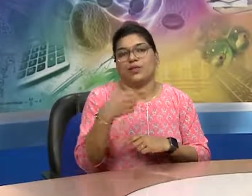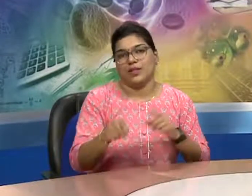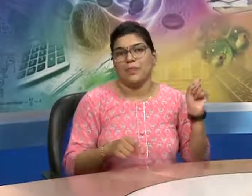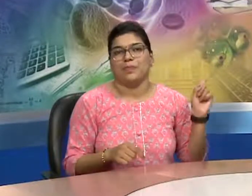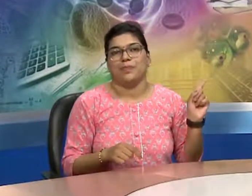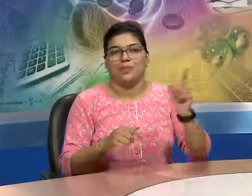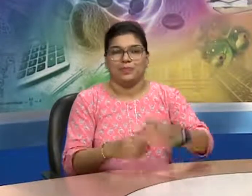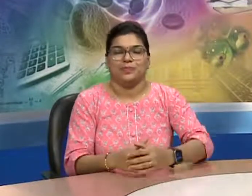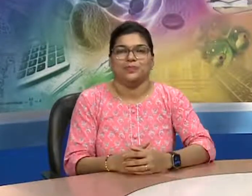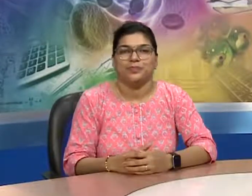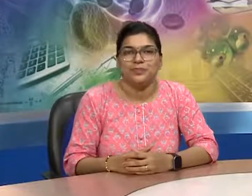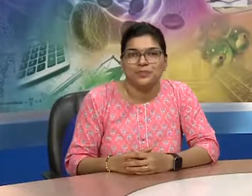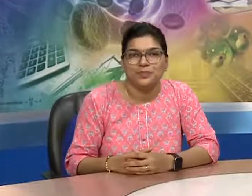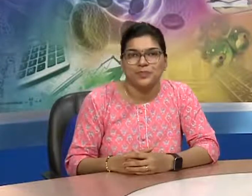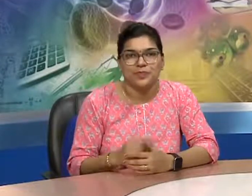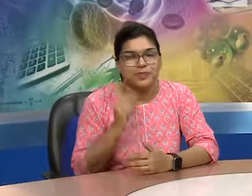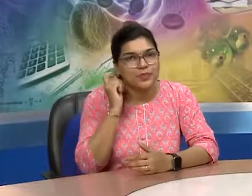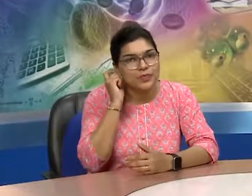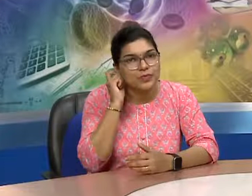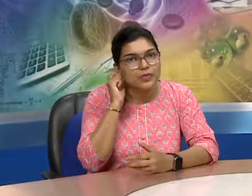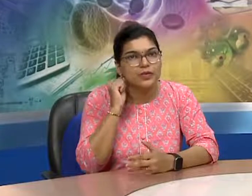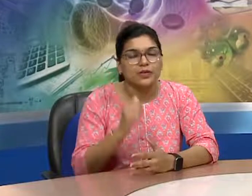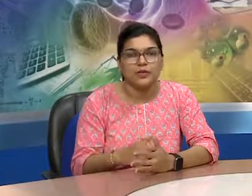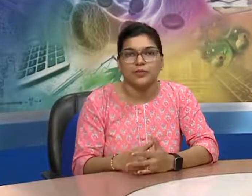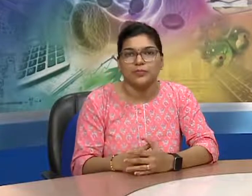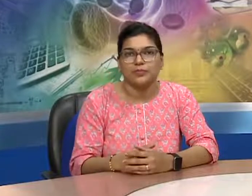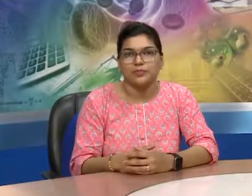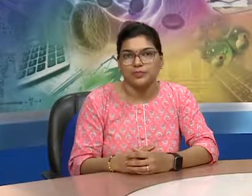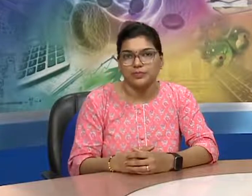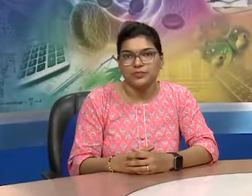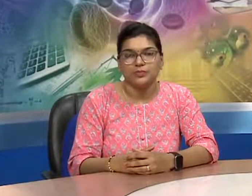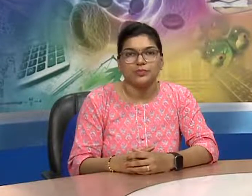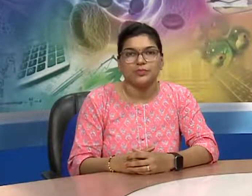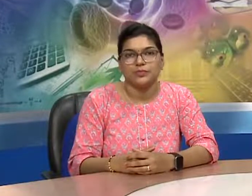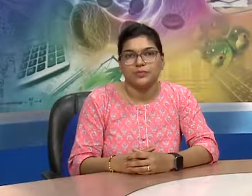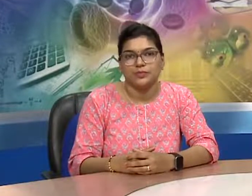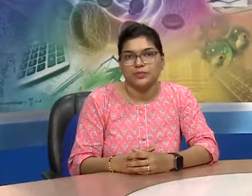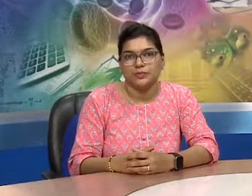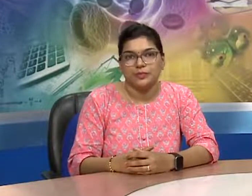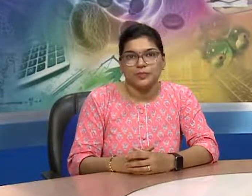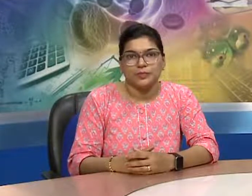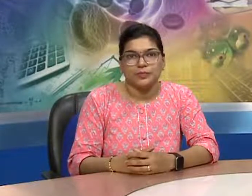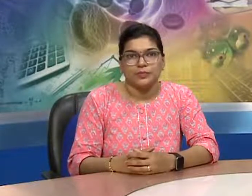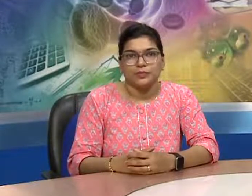which occupy the same habitat but they perform different functions.